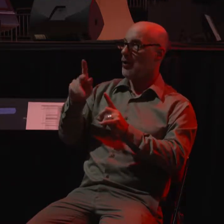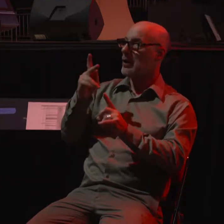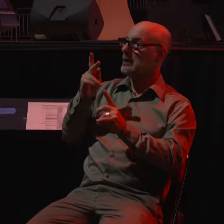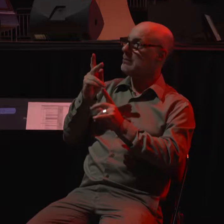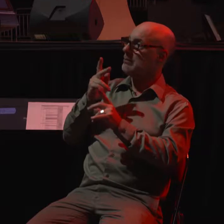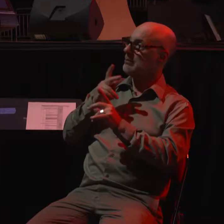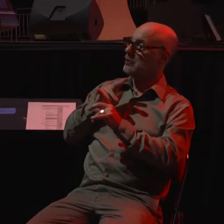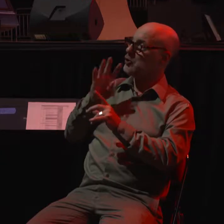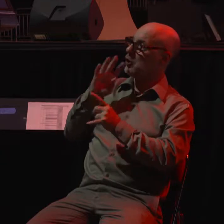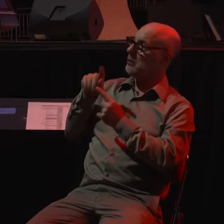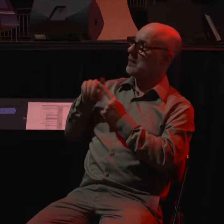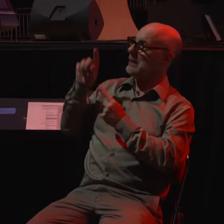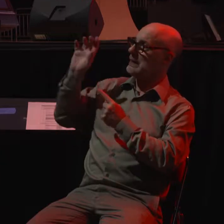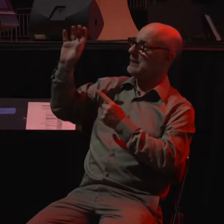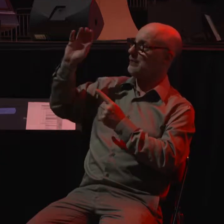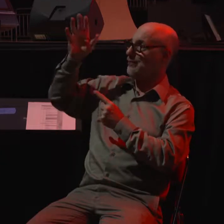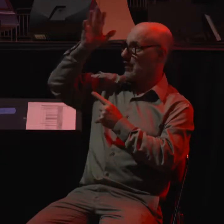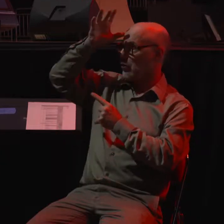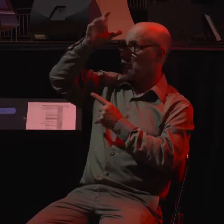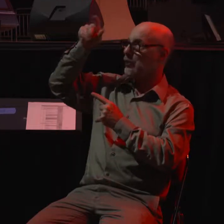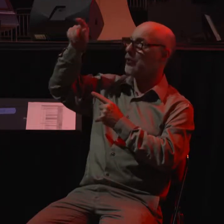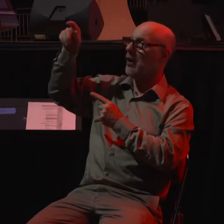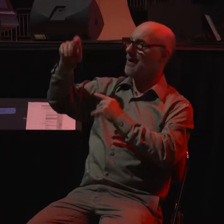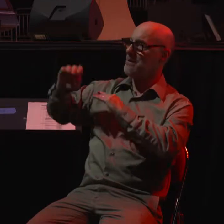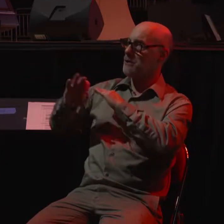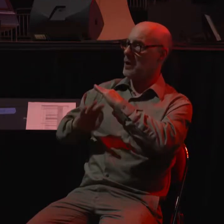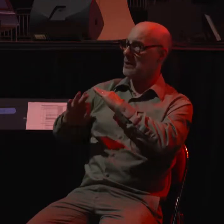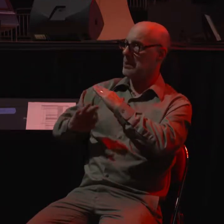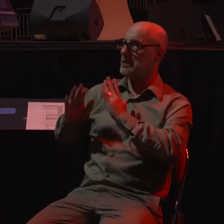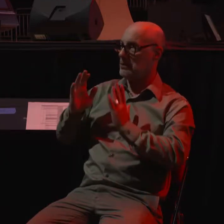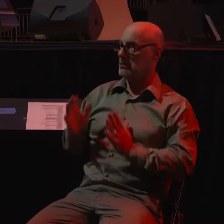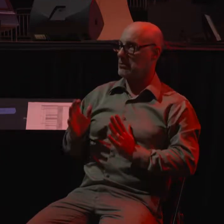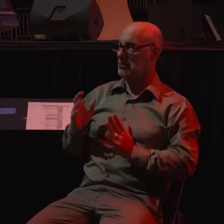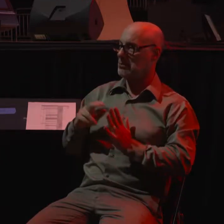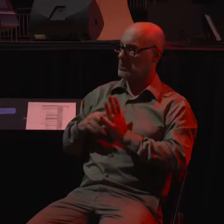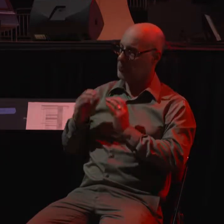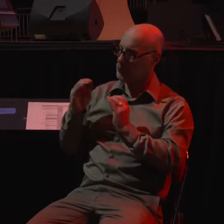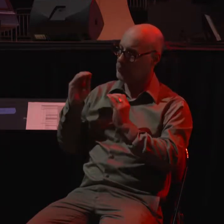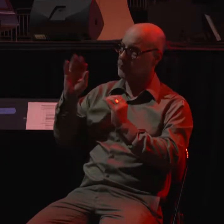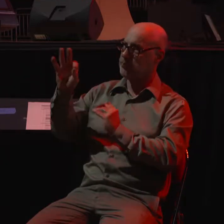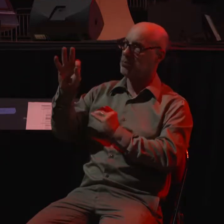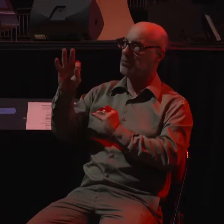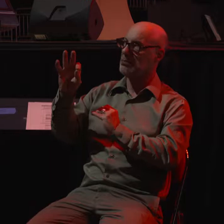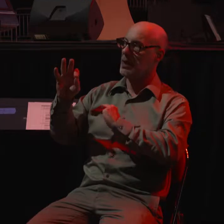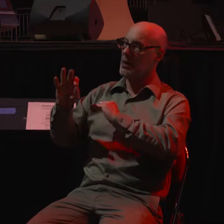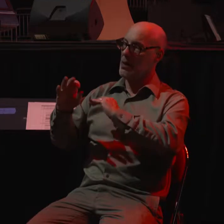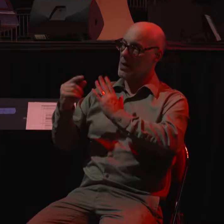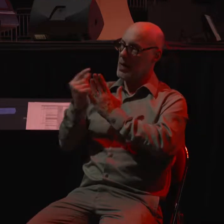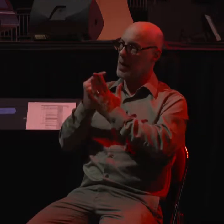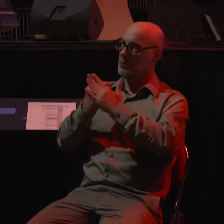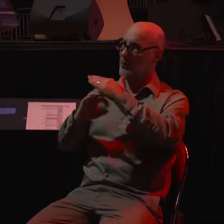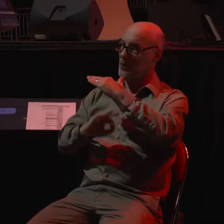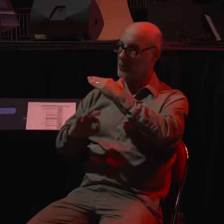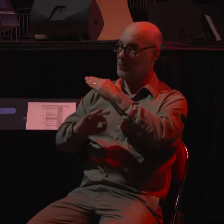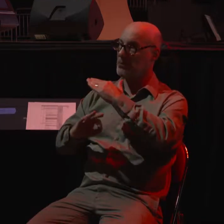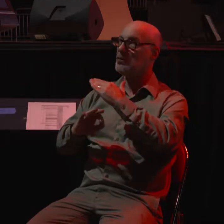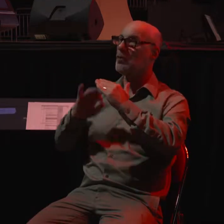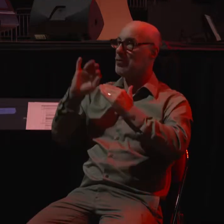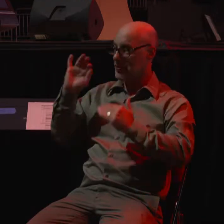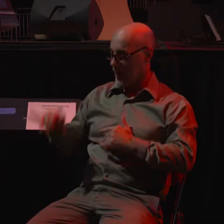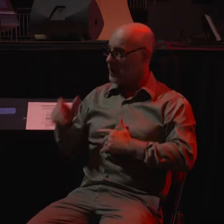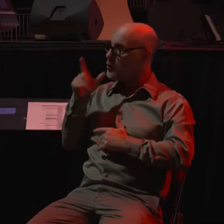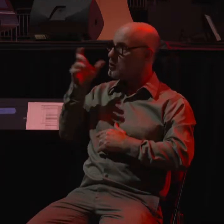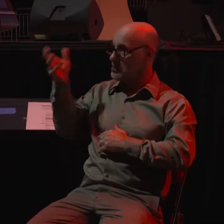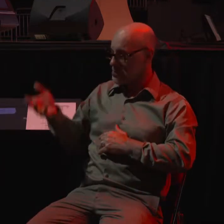as fundamentalists, those about the fundamentals of the gospel. So that's who he is. He is the son of a Black Baptist